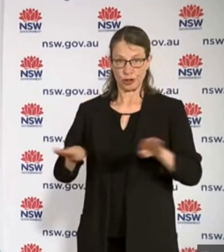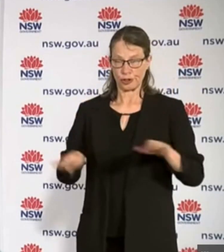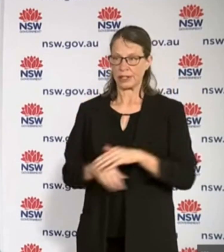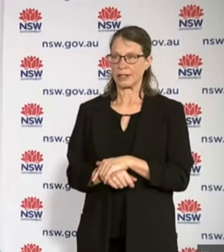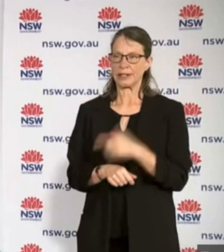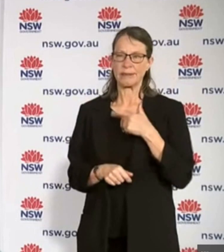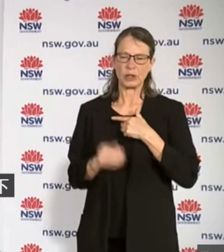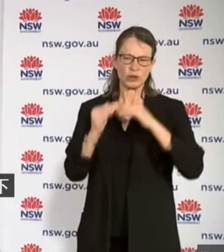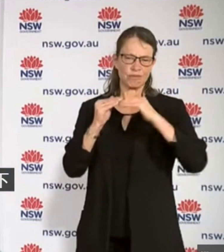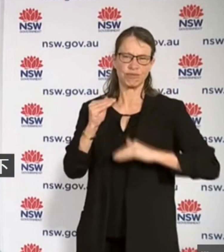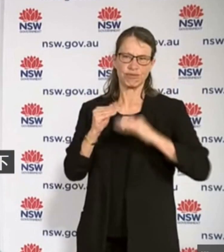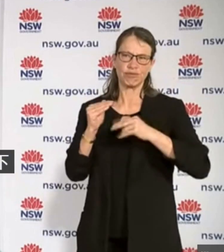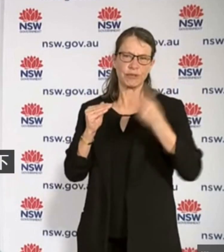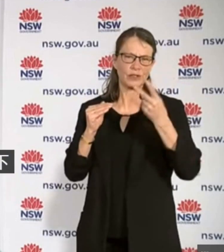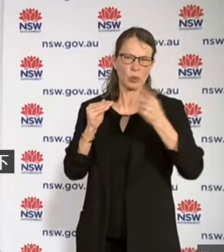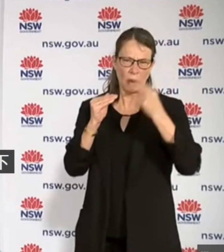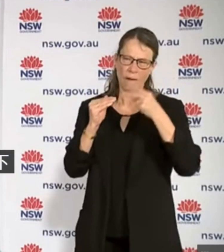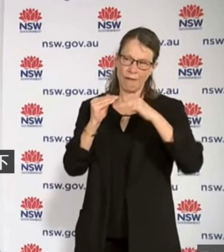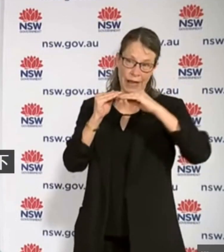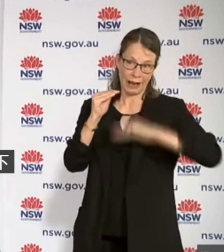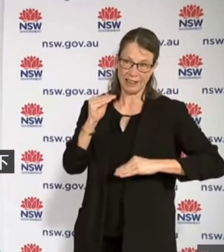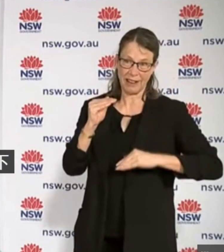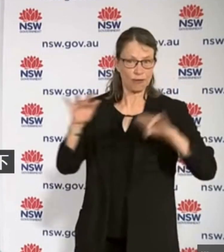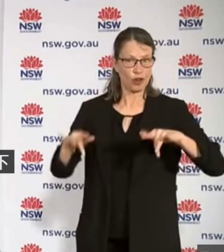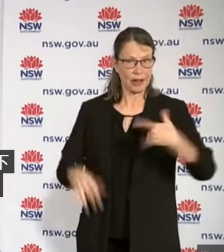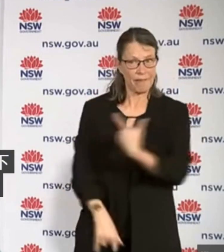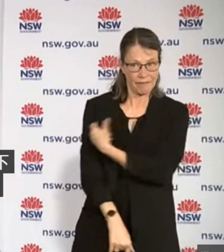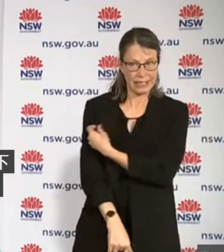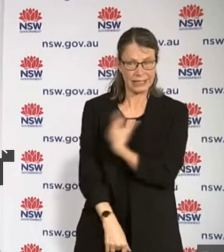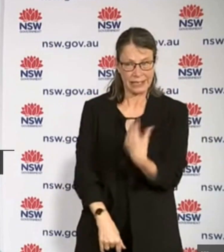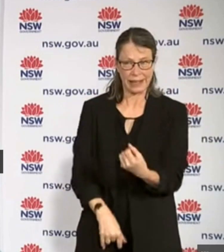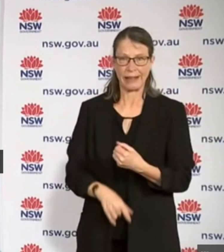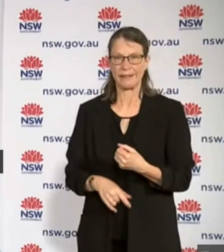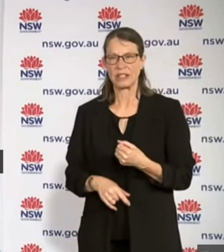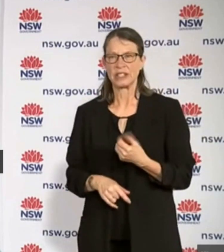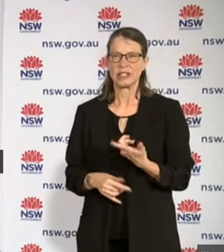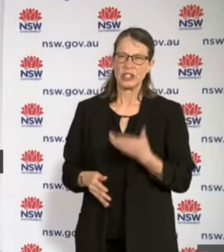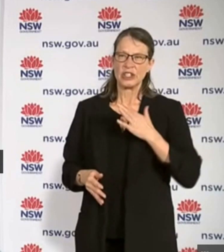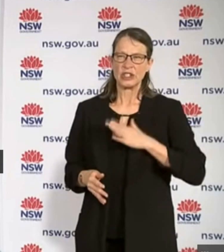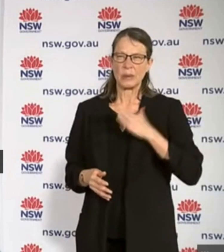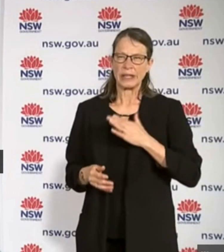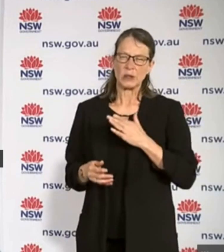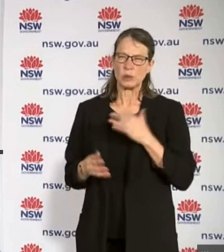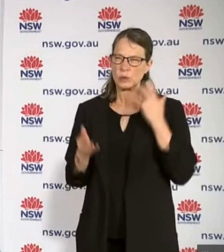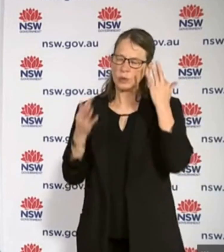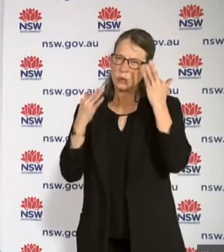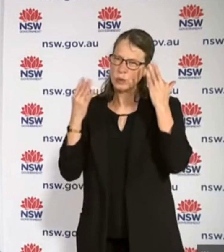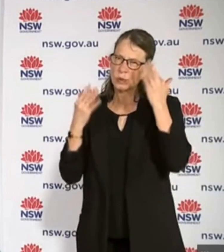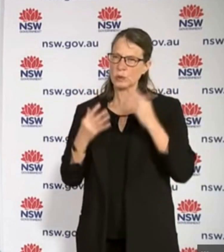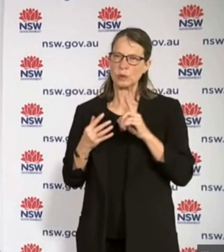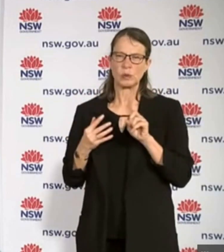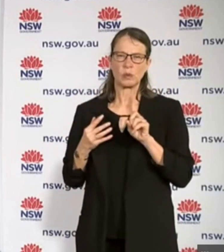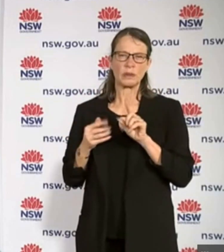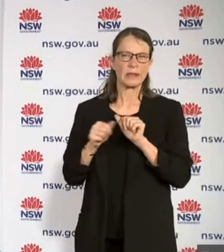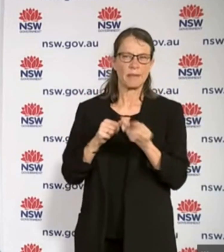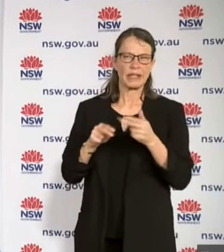vaccination available for children under 12, and we probably just need to land what's a reasonable approach there, knowing